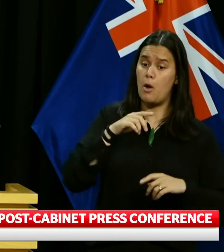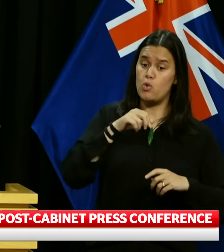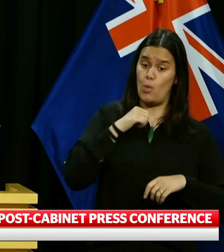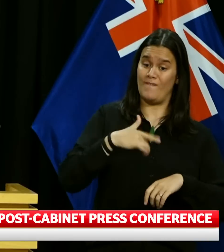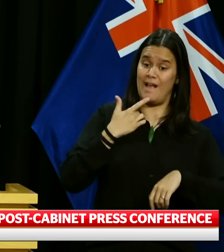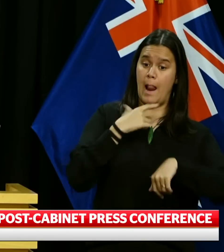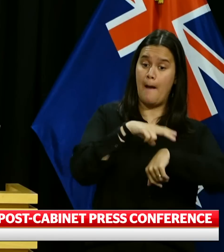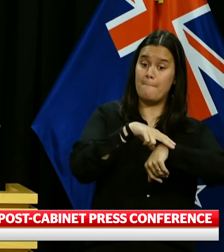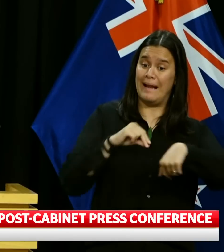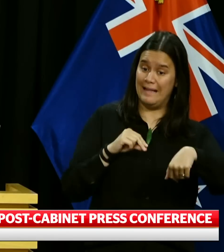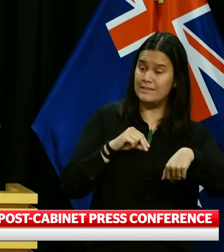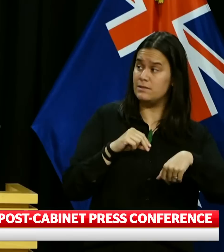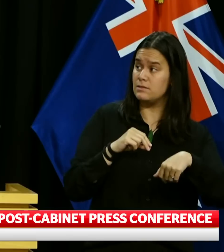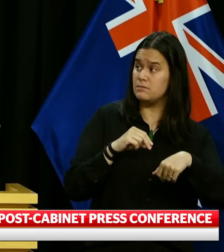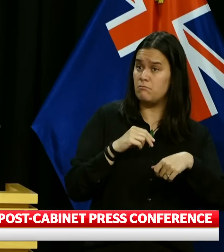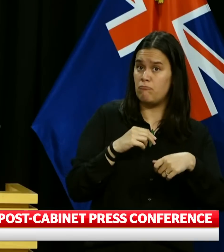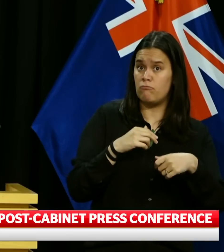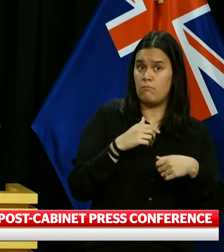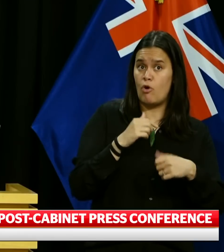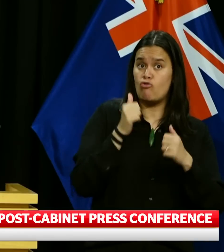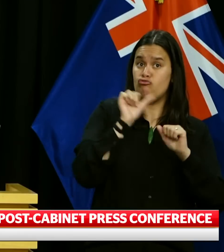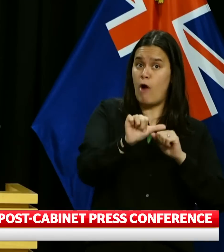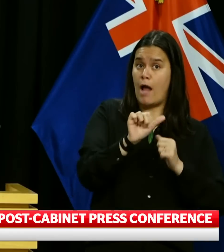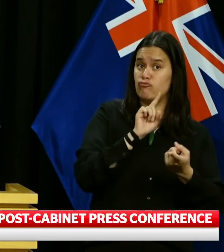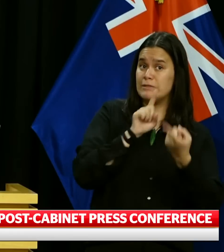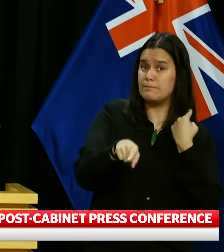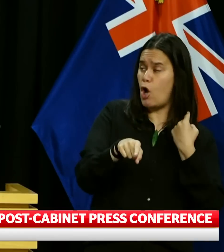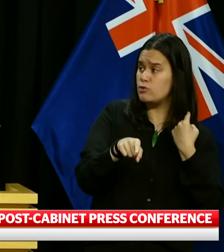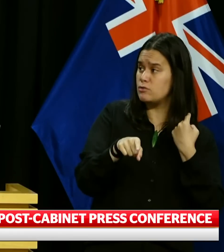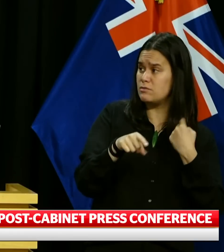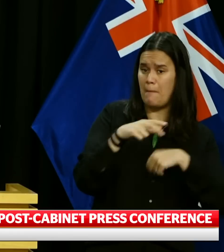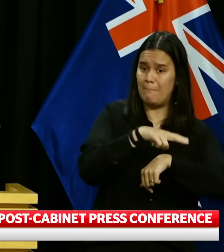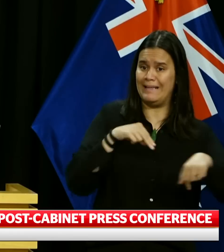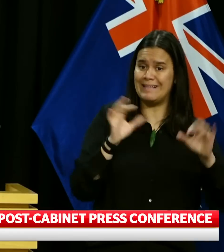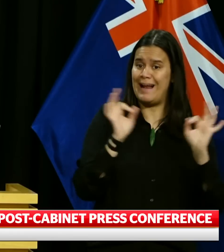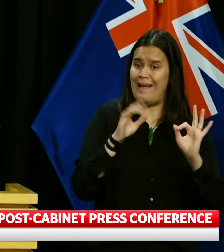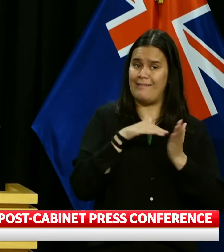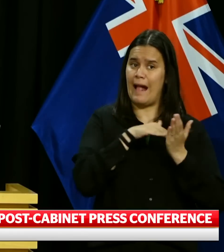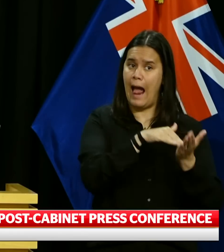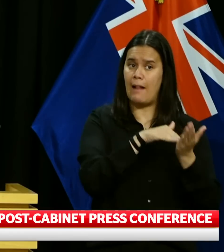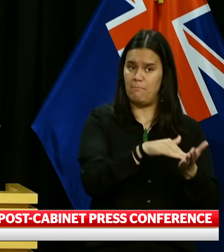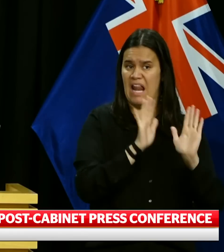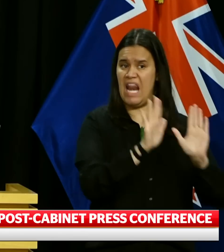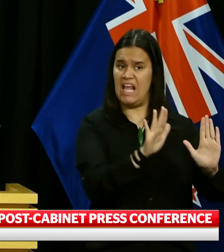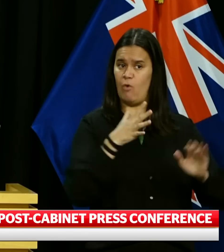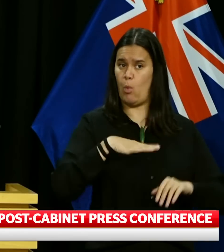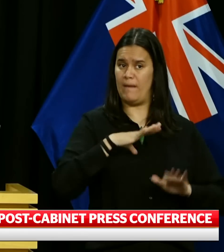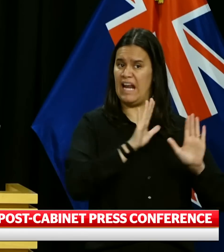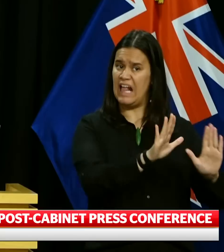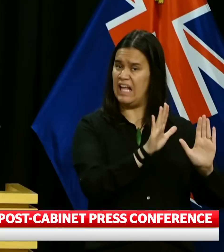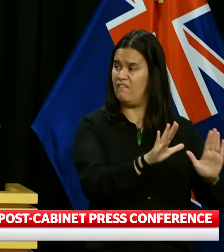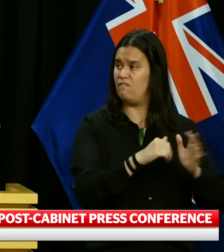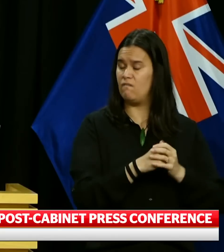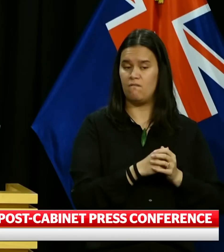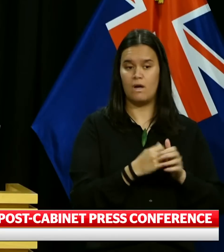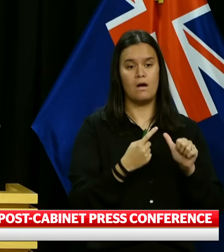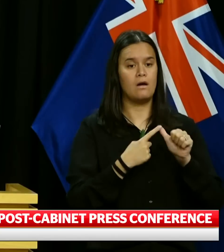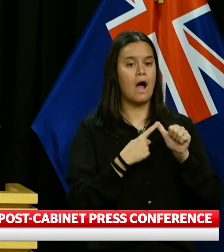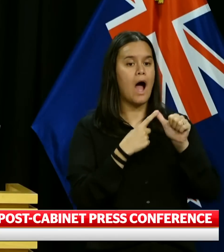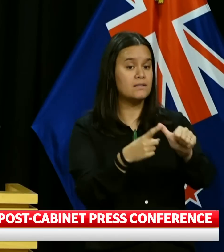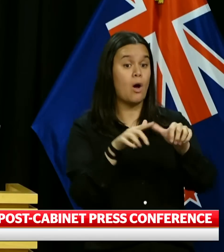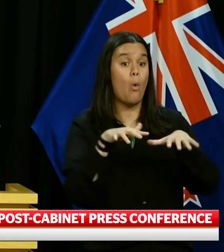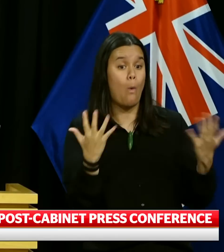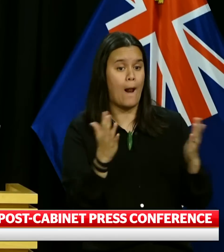women were left to their own devices and police who were nearby didn't move in to help them or protect them. I think what we did see over the weekend, though,